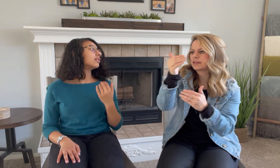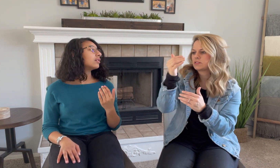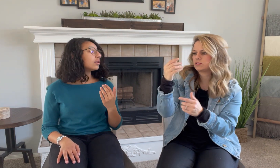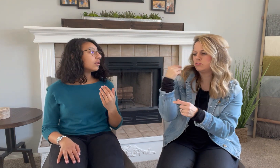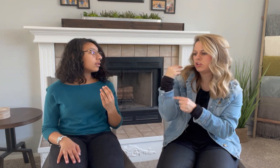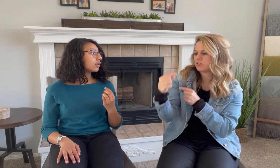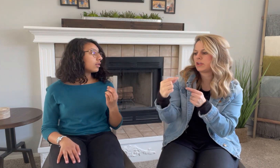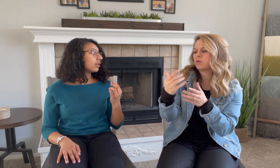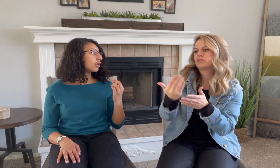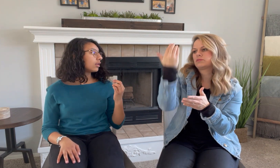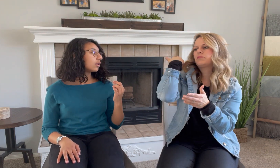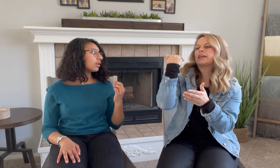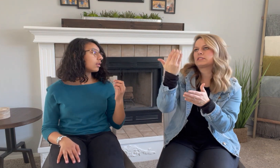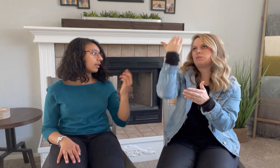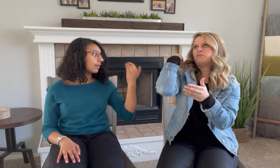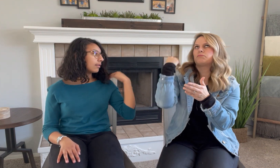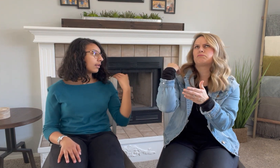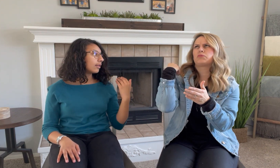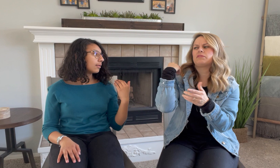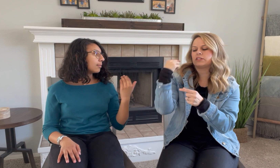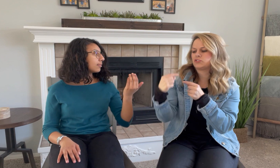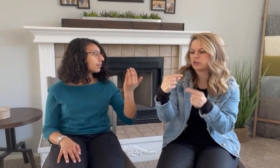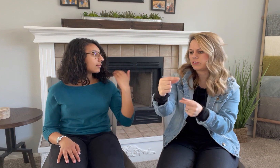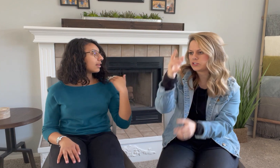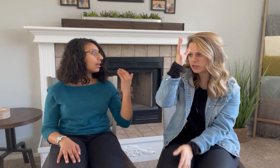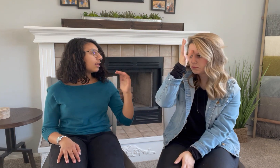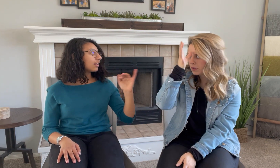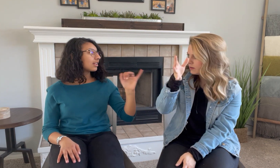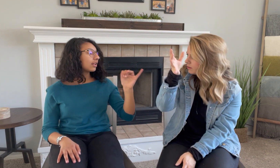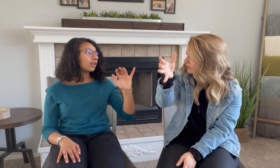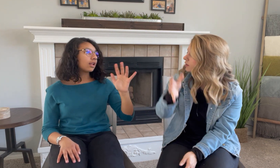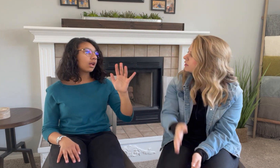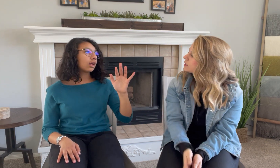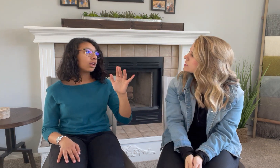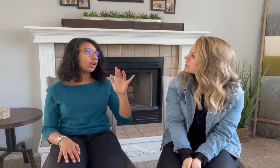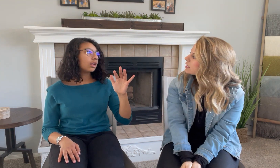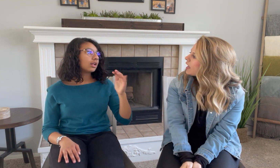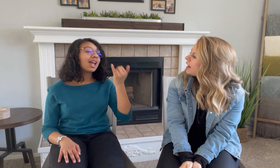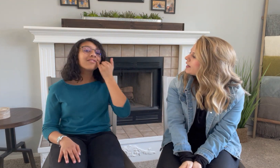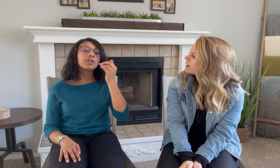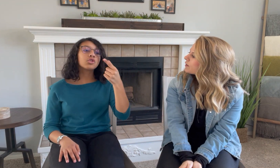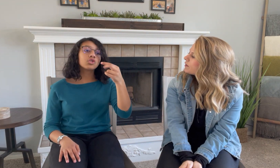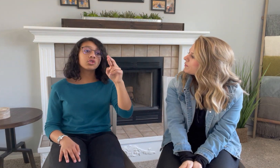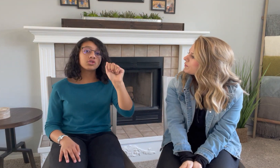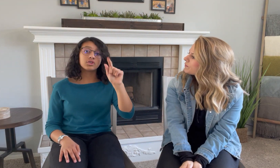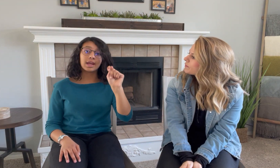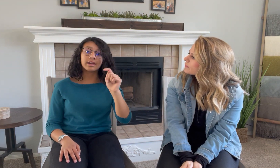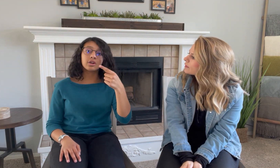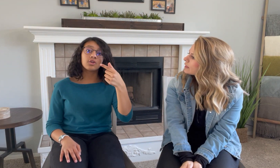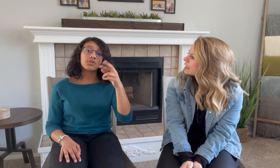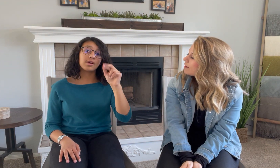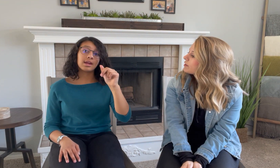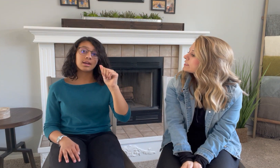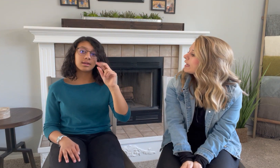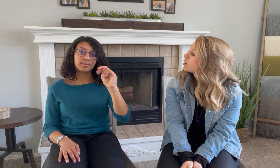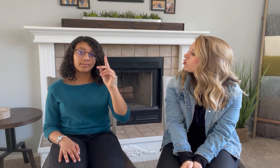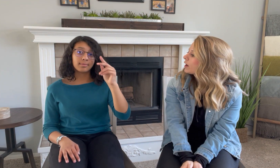next generation, well, I guess the previous generation, but it's like if it's a